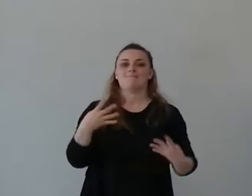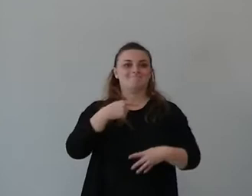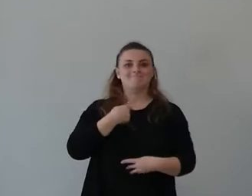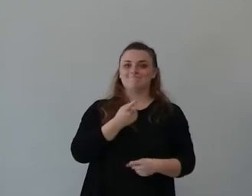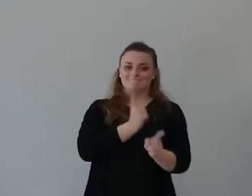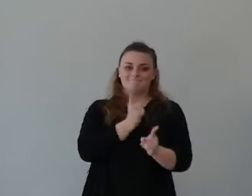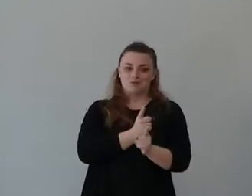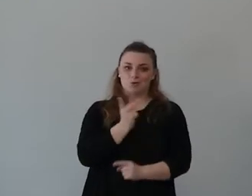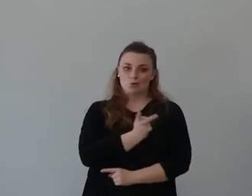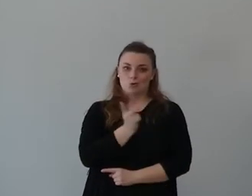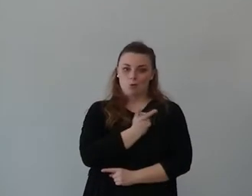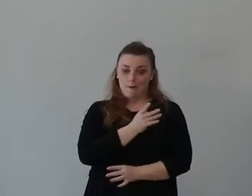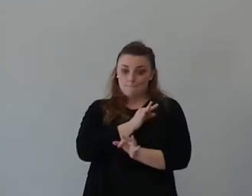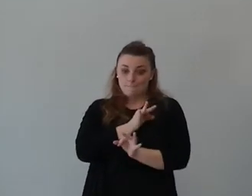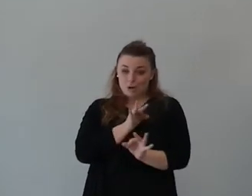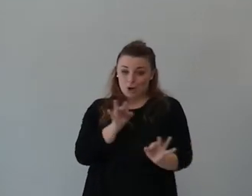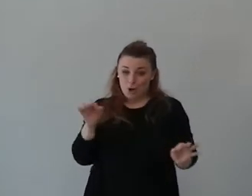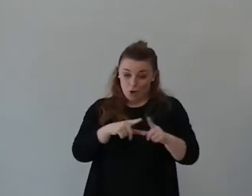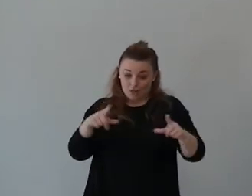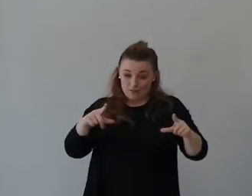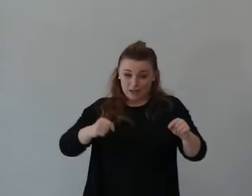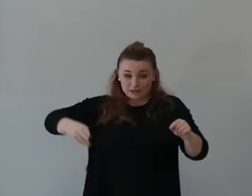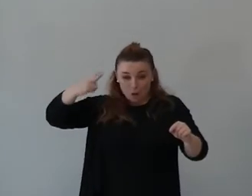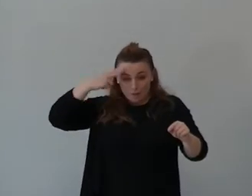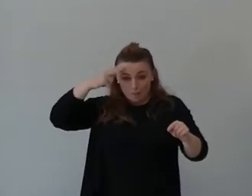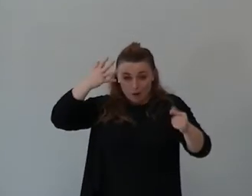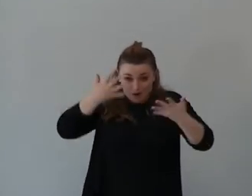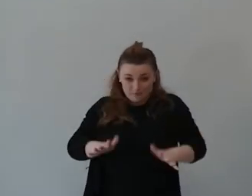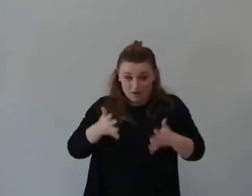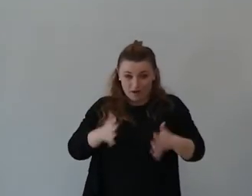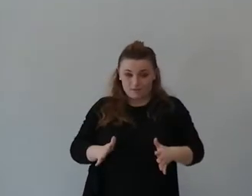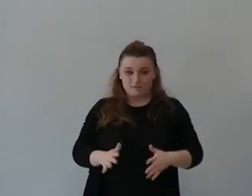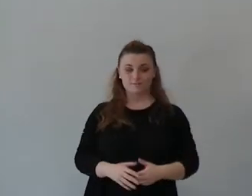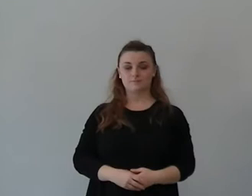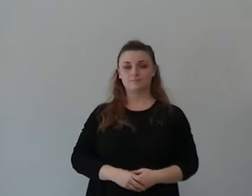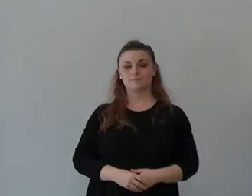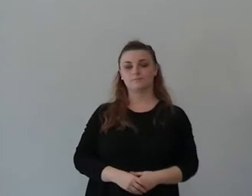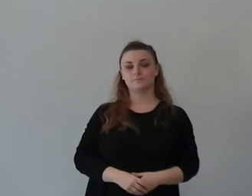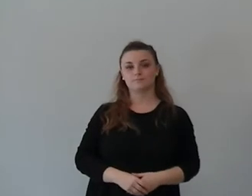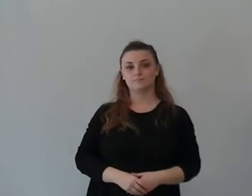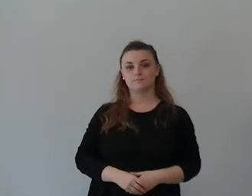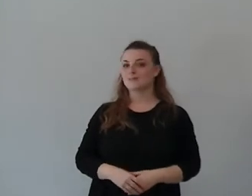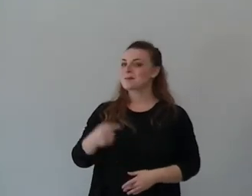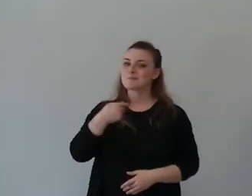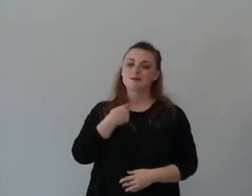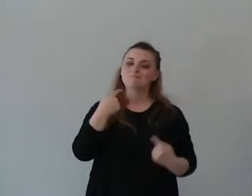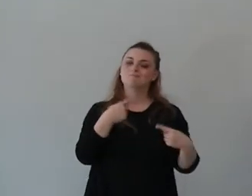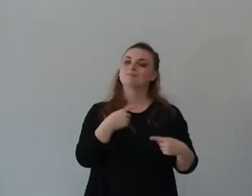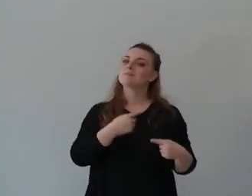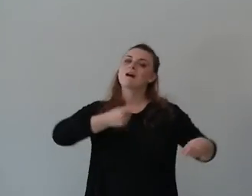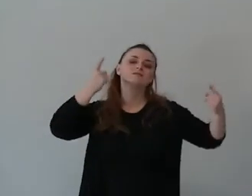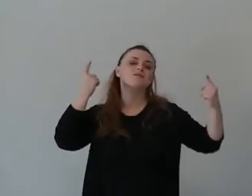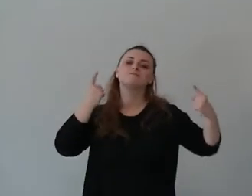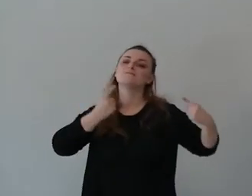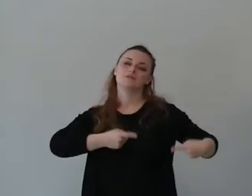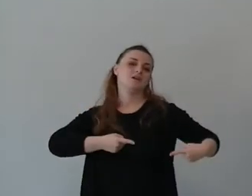versetto. It was definitely challenging at times for me in my walk with the Lord. Era davvero per me una sfida in